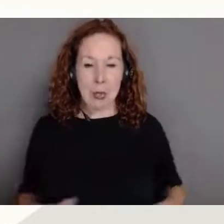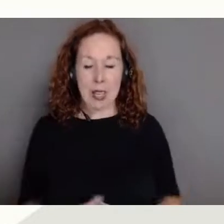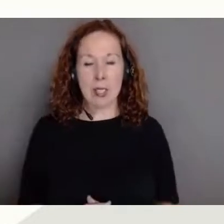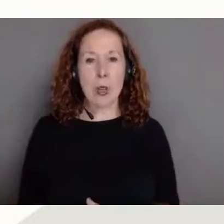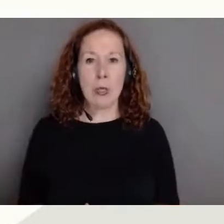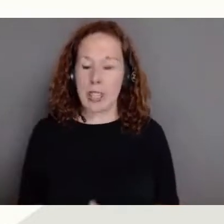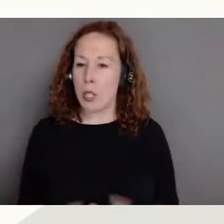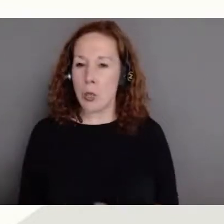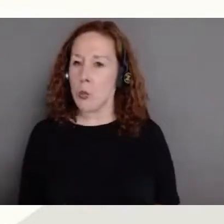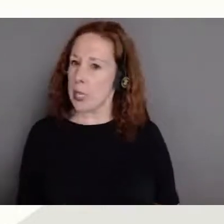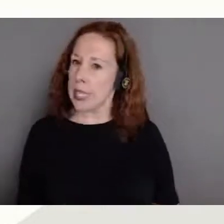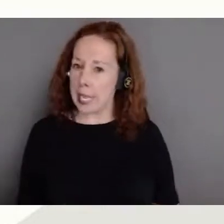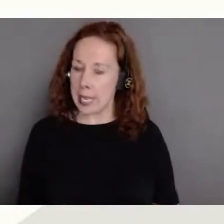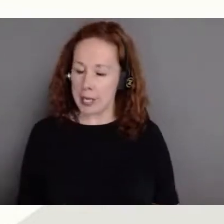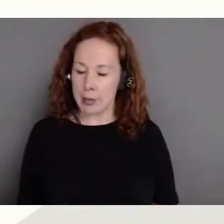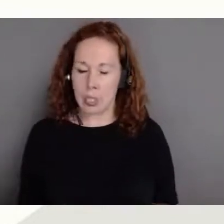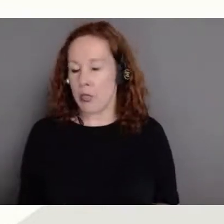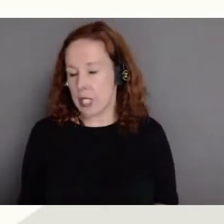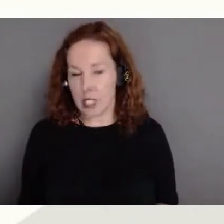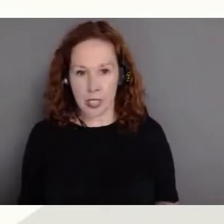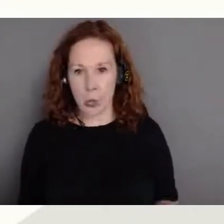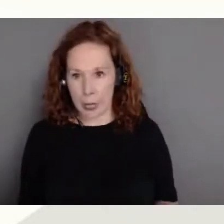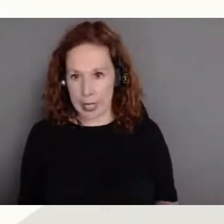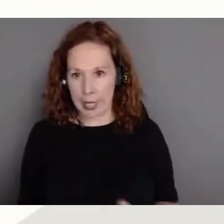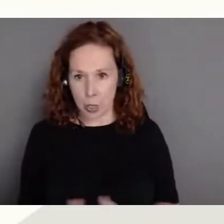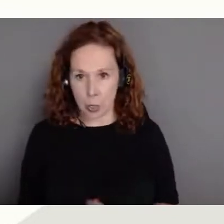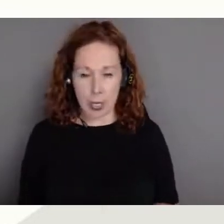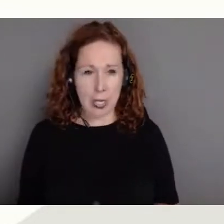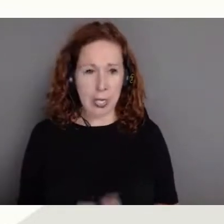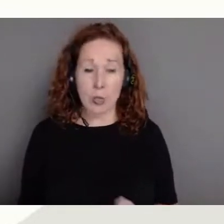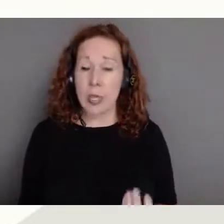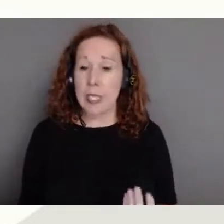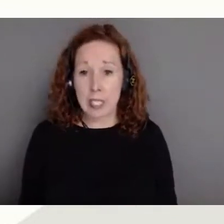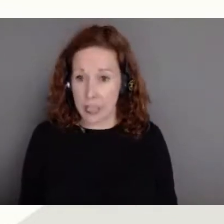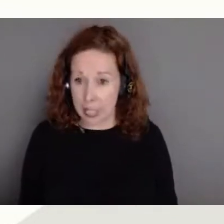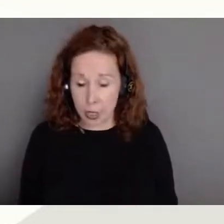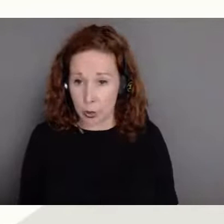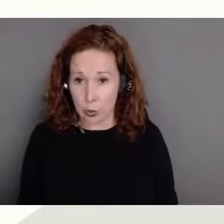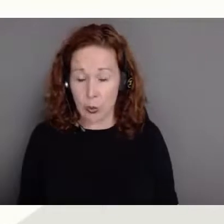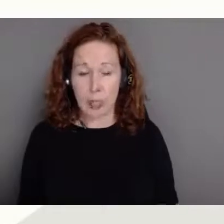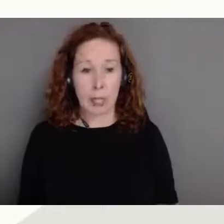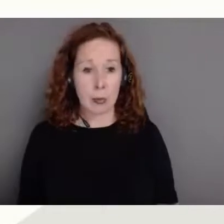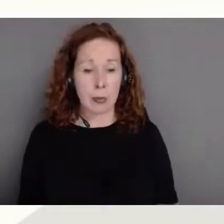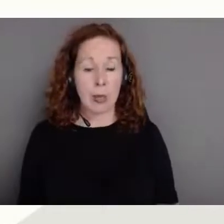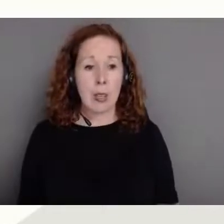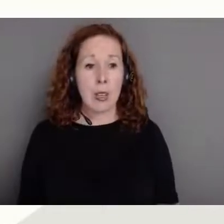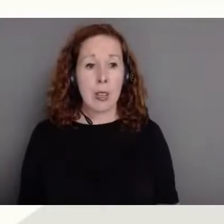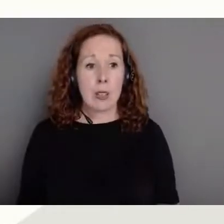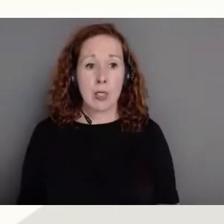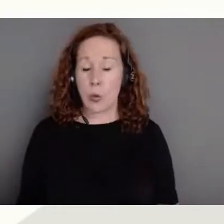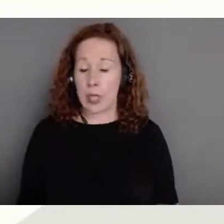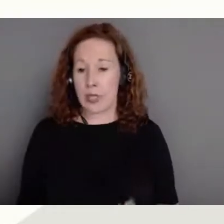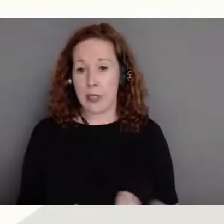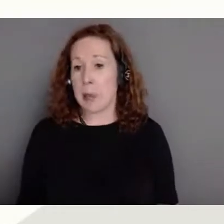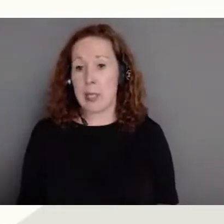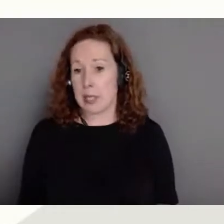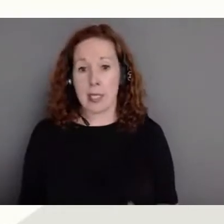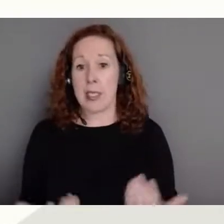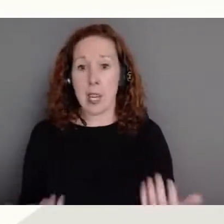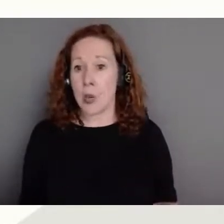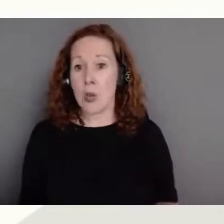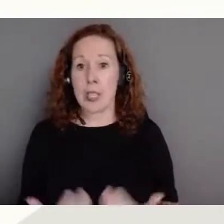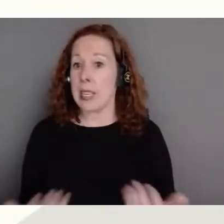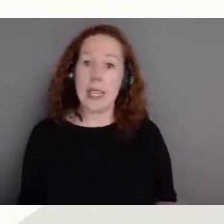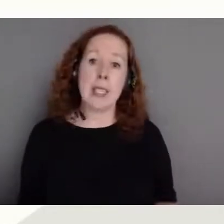Hmm. So that's called video relay services, video relay interpreting, and it's relatively new. Hmm. So it's fabulous